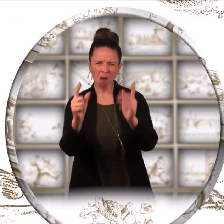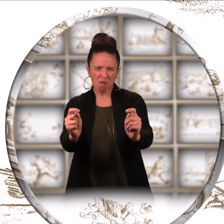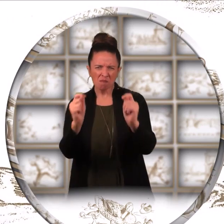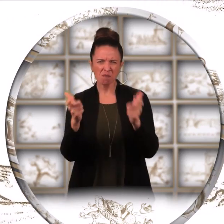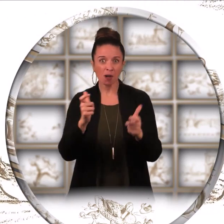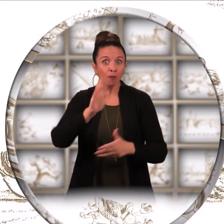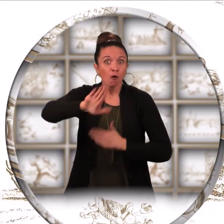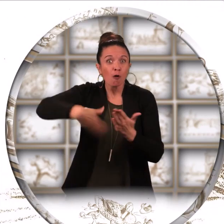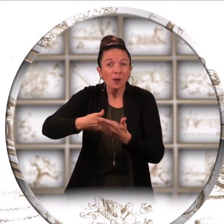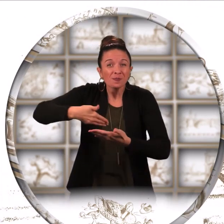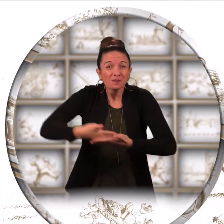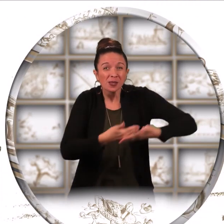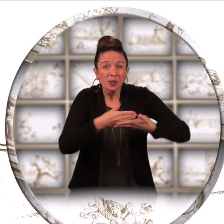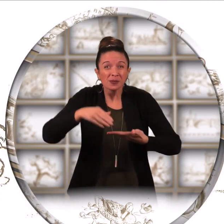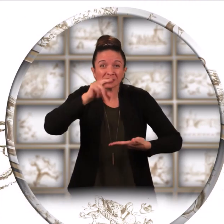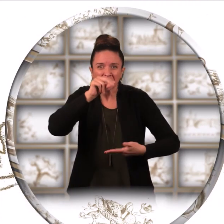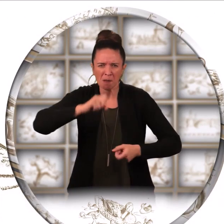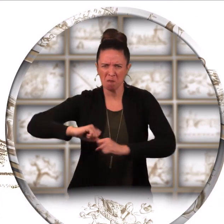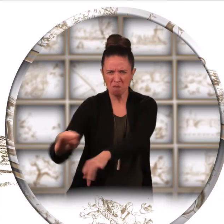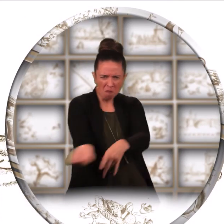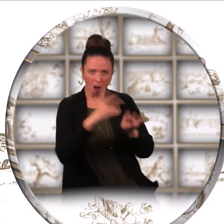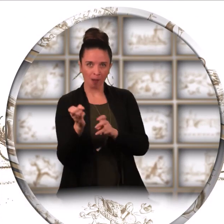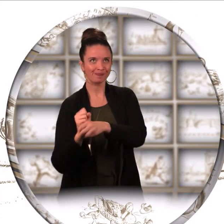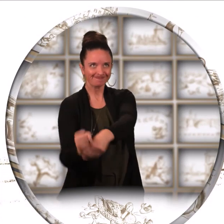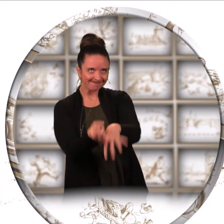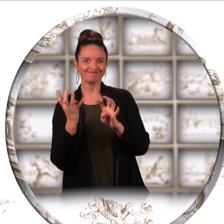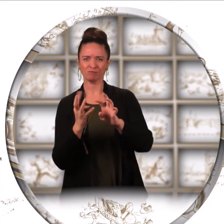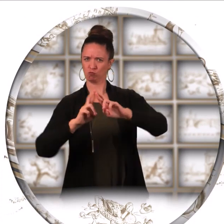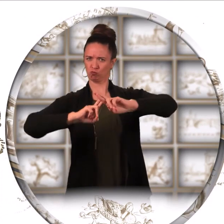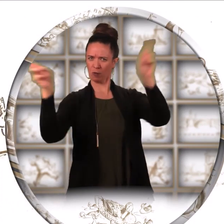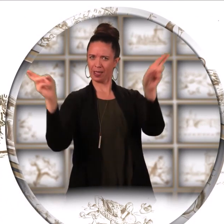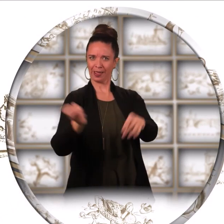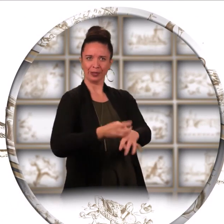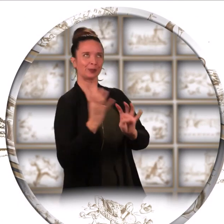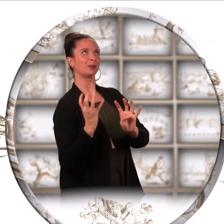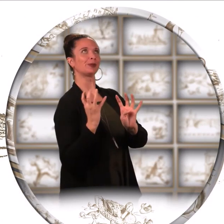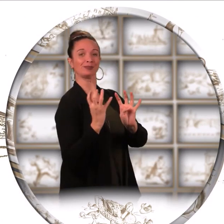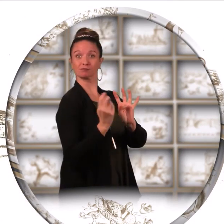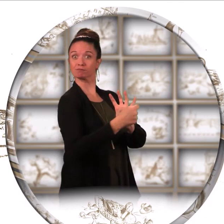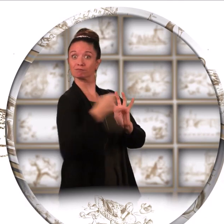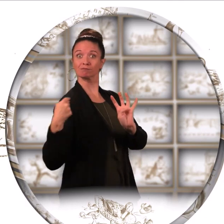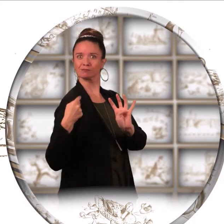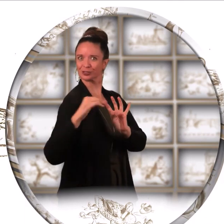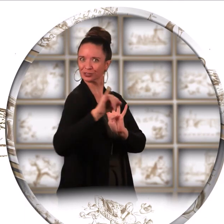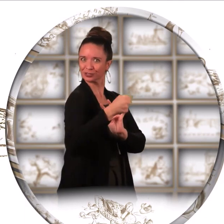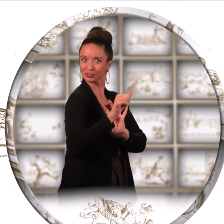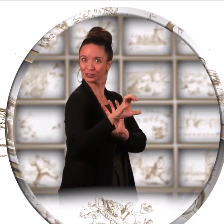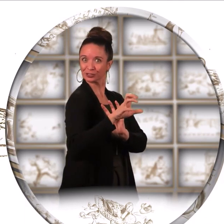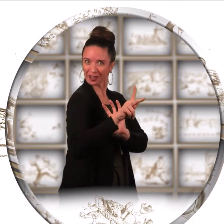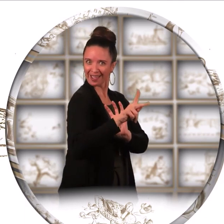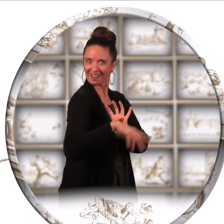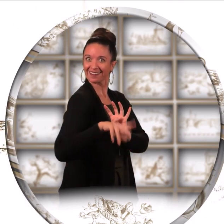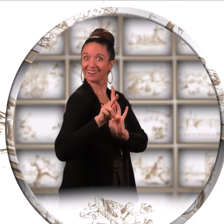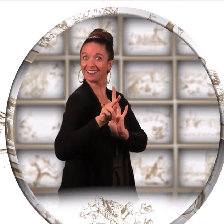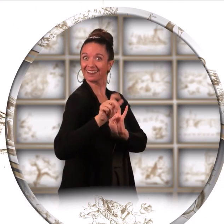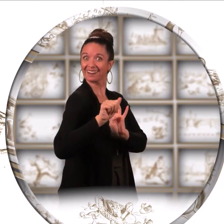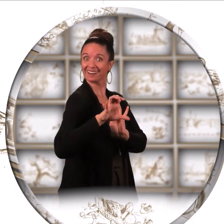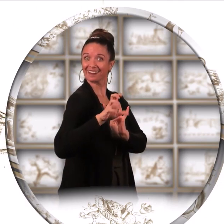Before you could wink an eyelash, Jack, Cack,